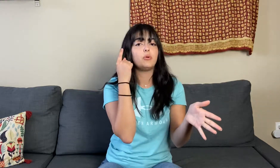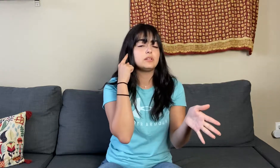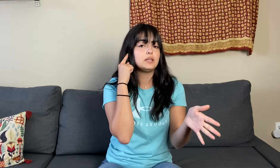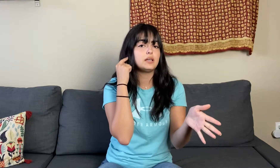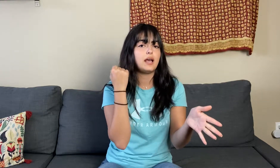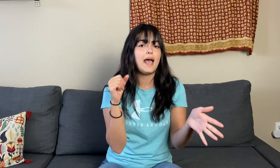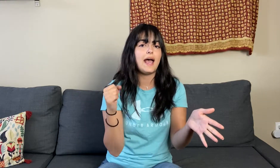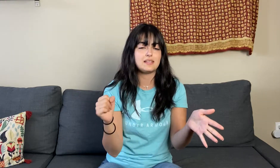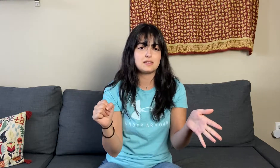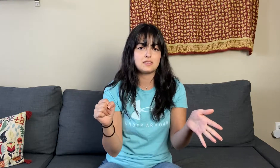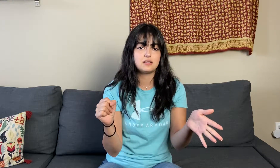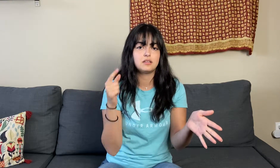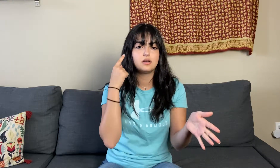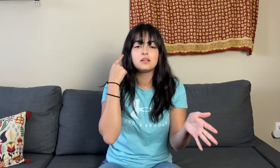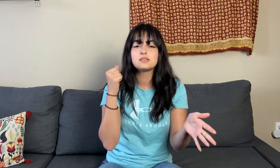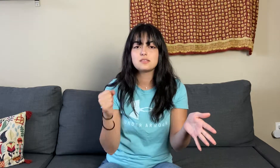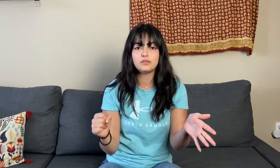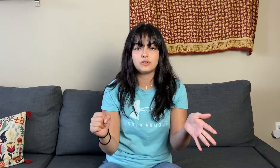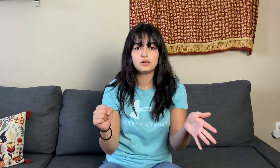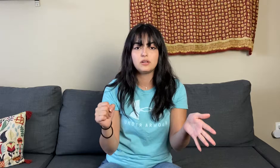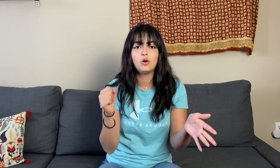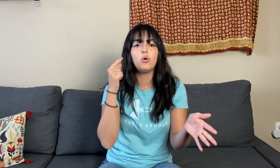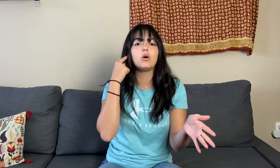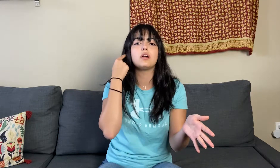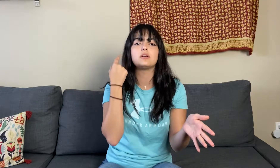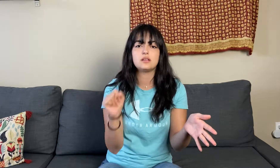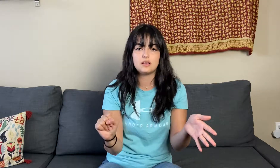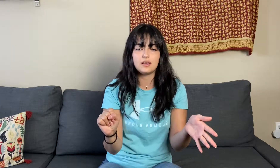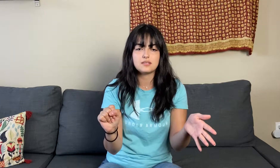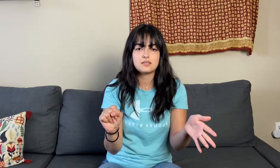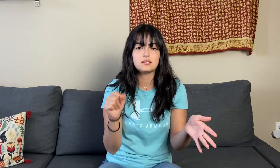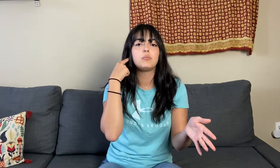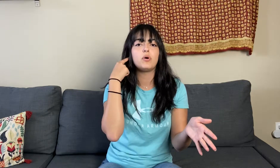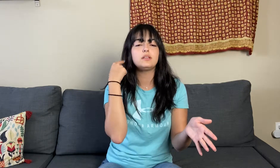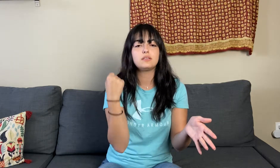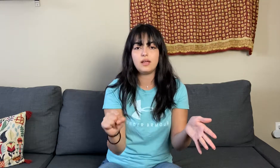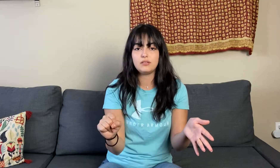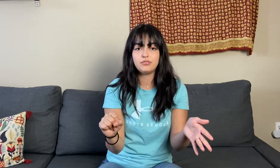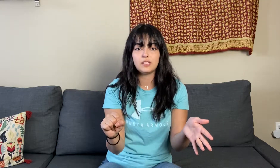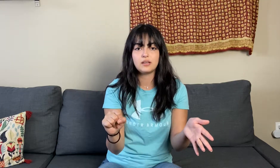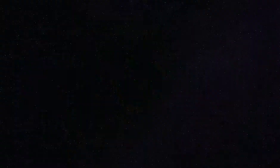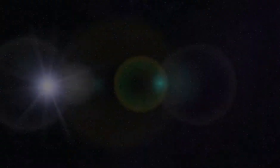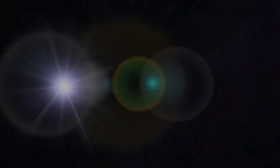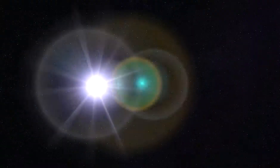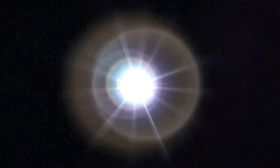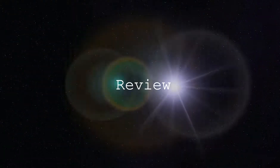Pointing, S. Silver. Or S. Point and flick.